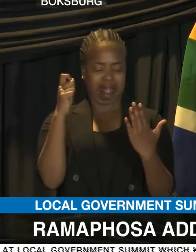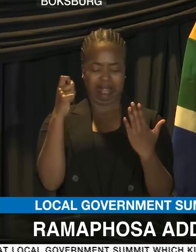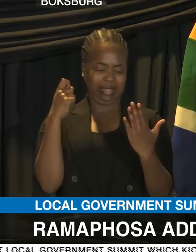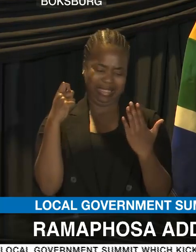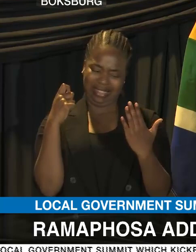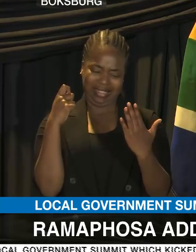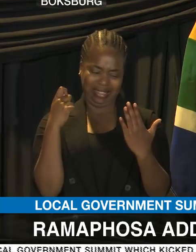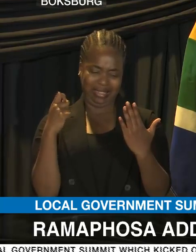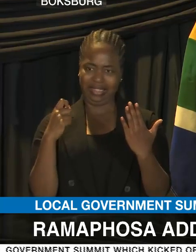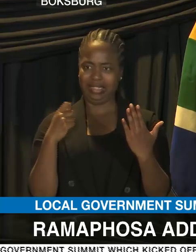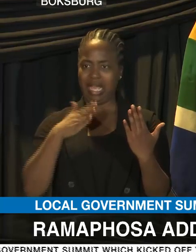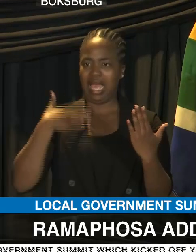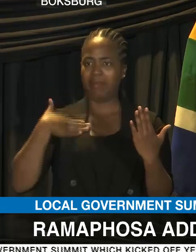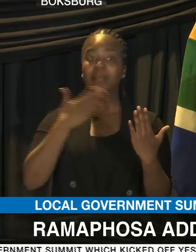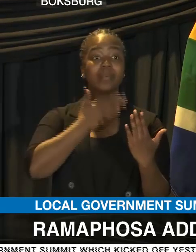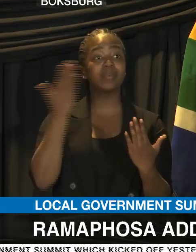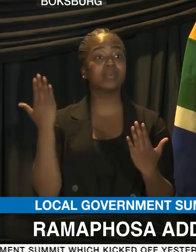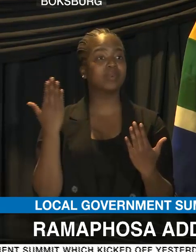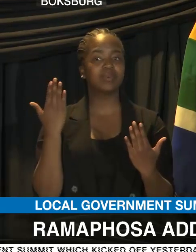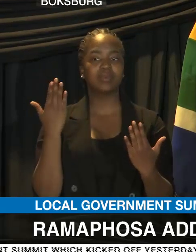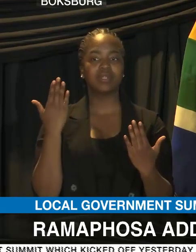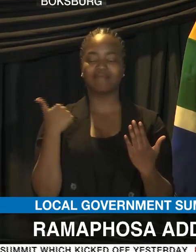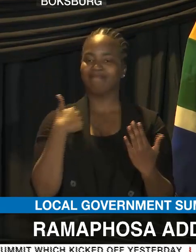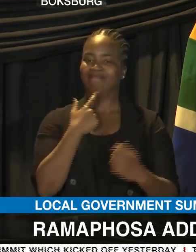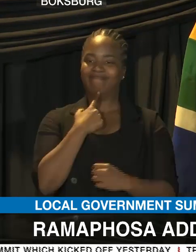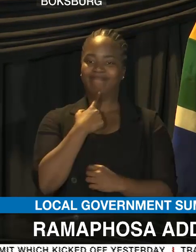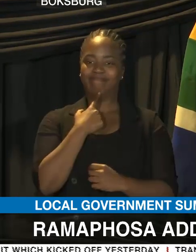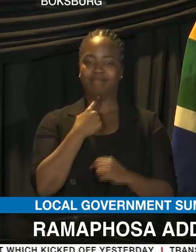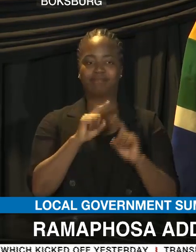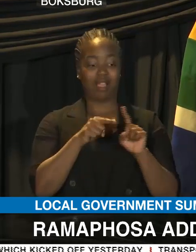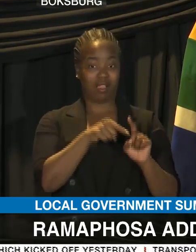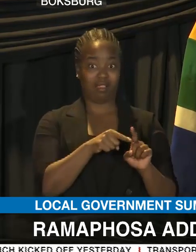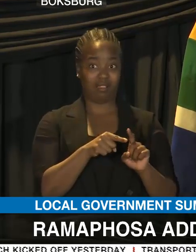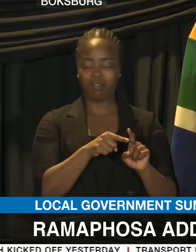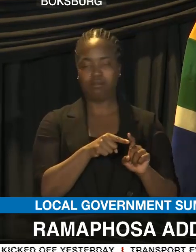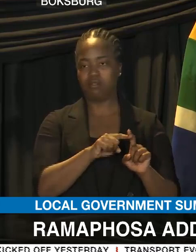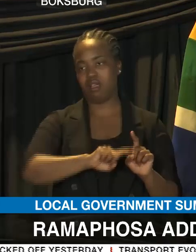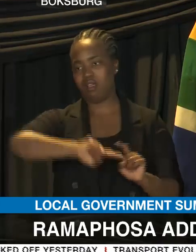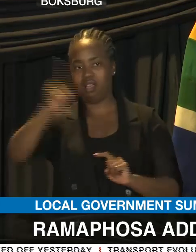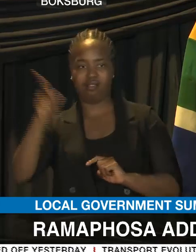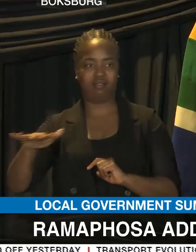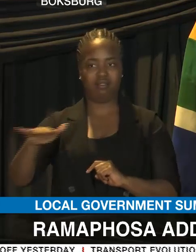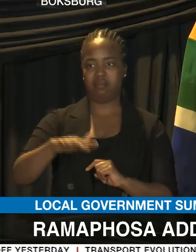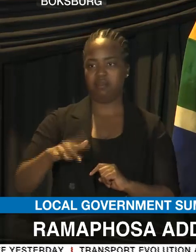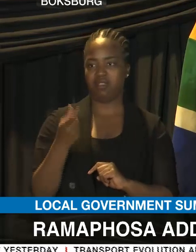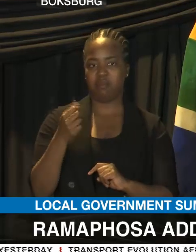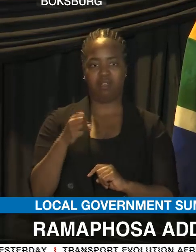their needs will be met, they will choose to go somewhere else to